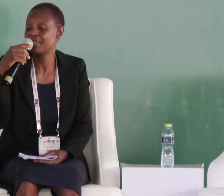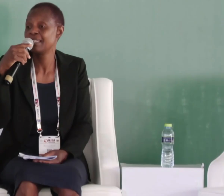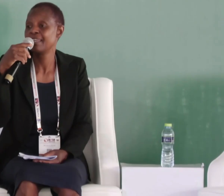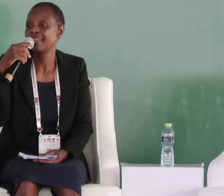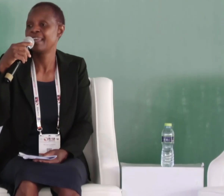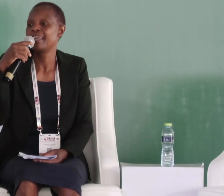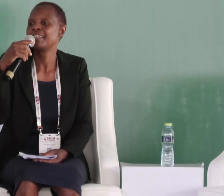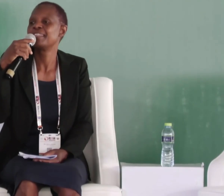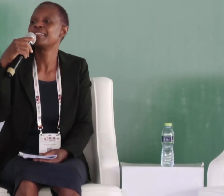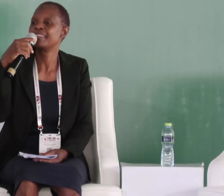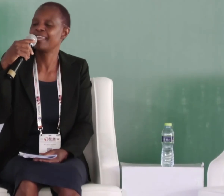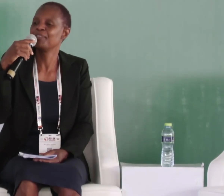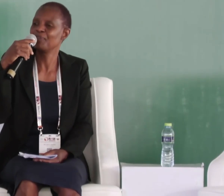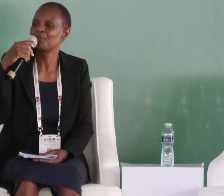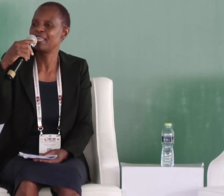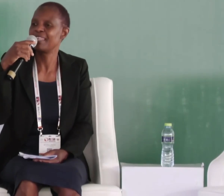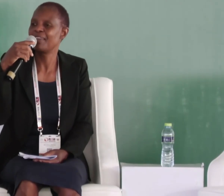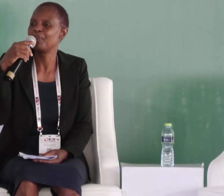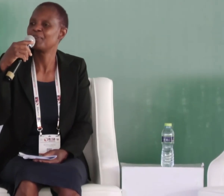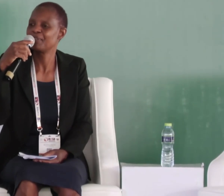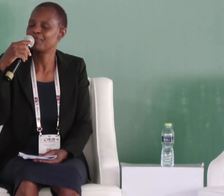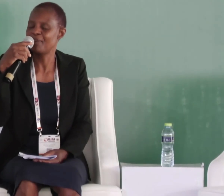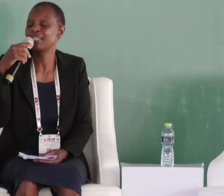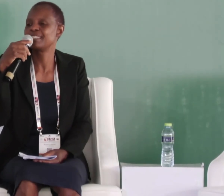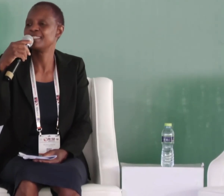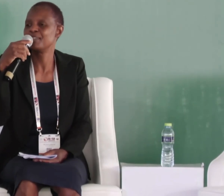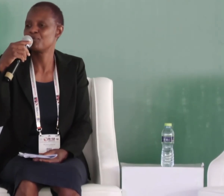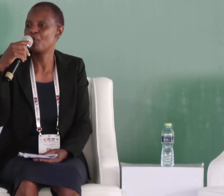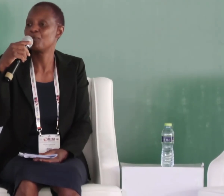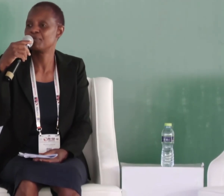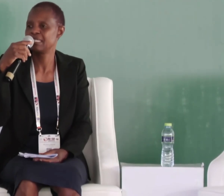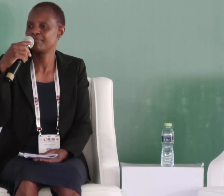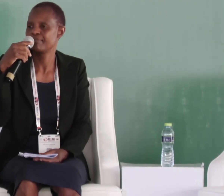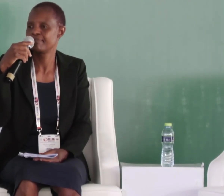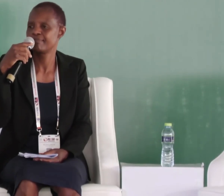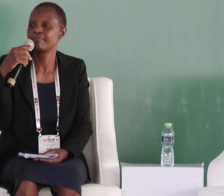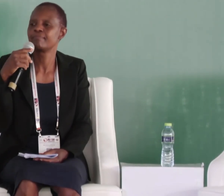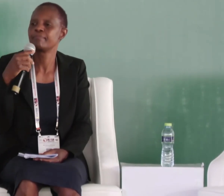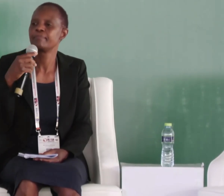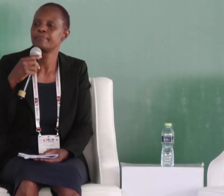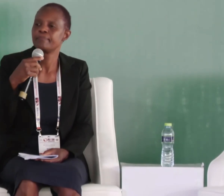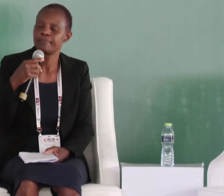involved. Then those were the pharmacies involved.